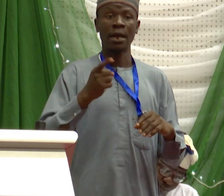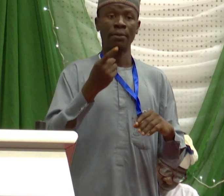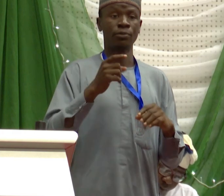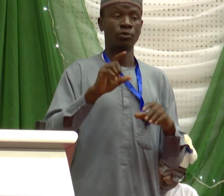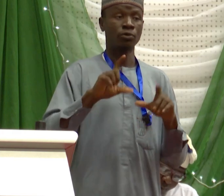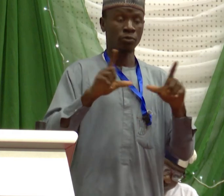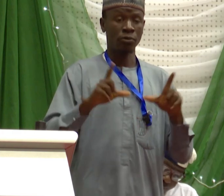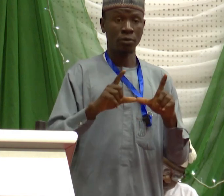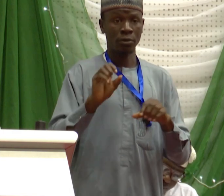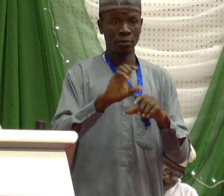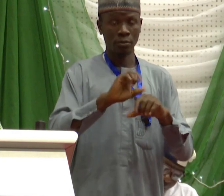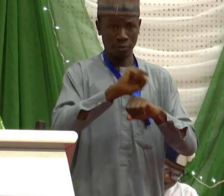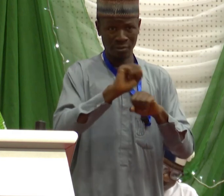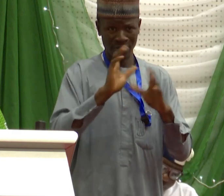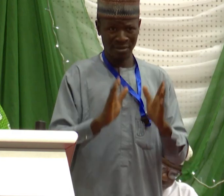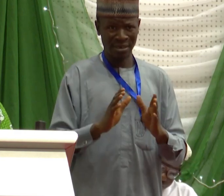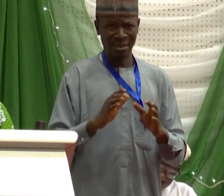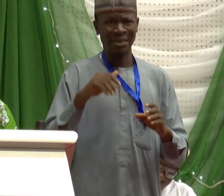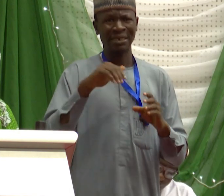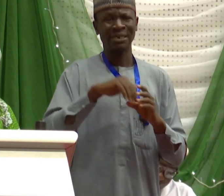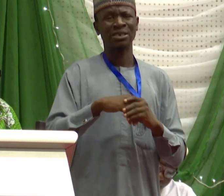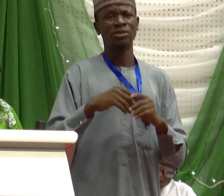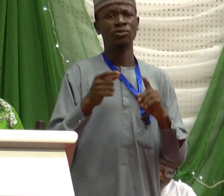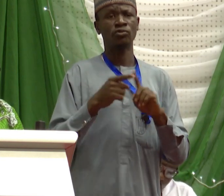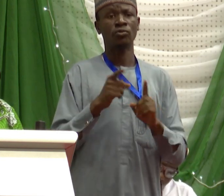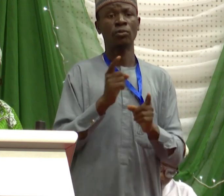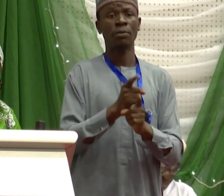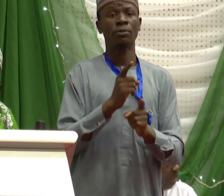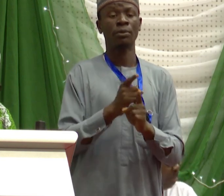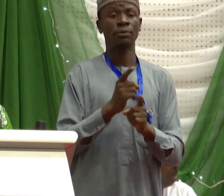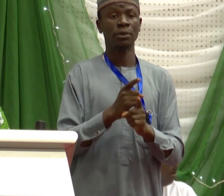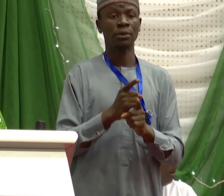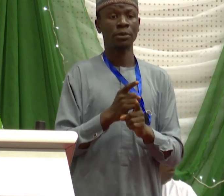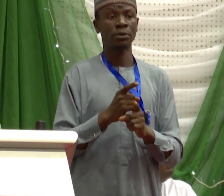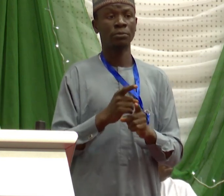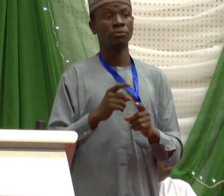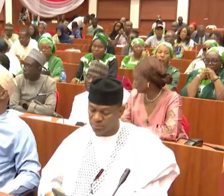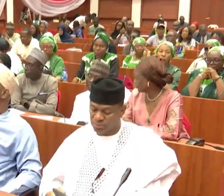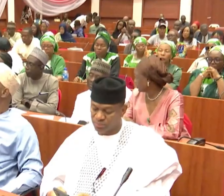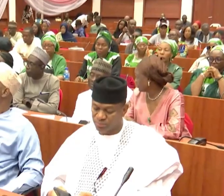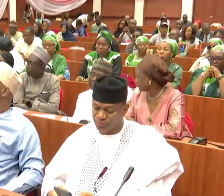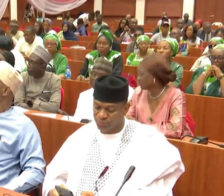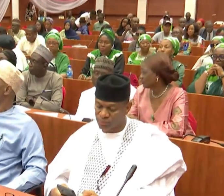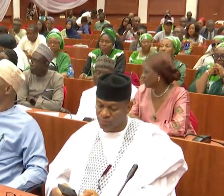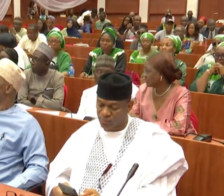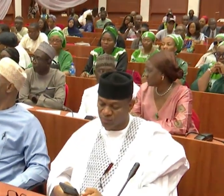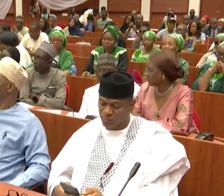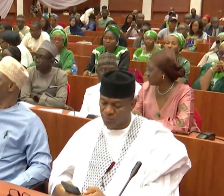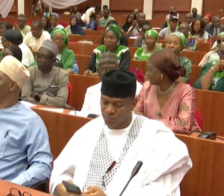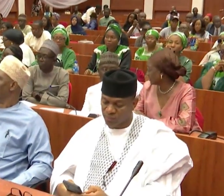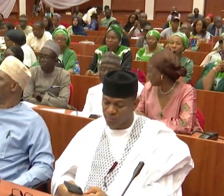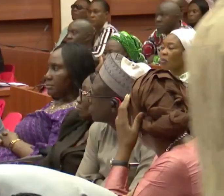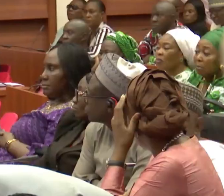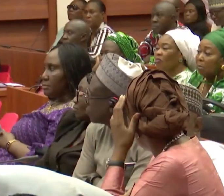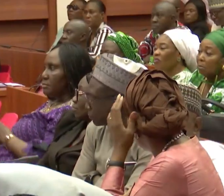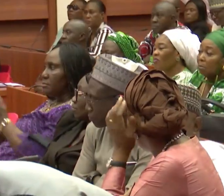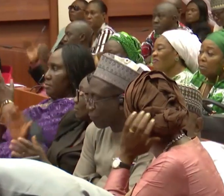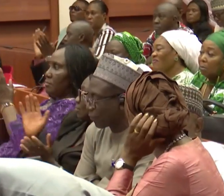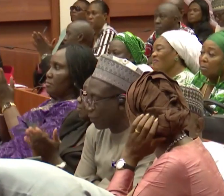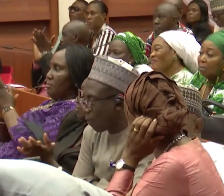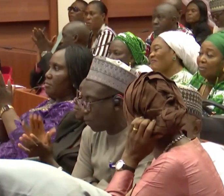workers into appropriate educational care or vocational programs. The bill also makes provision for the